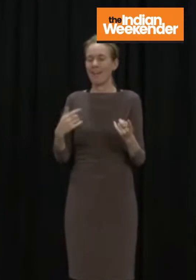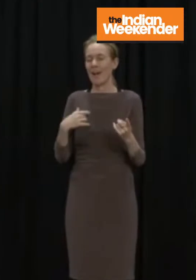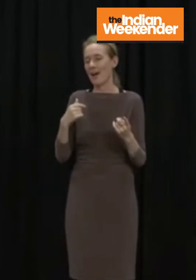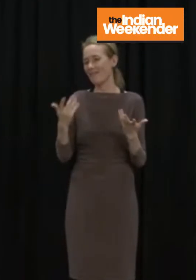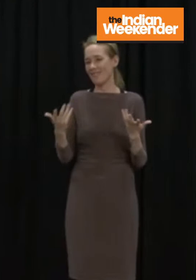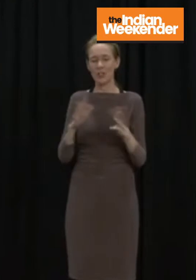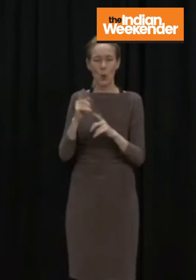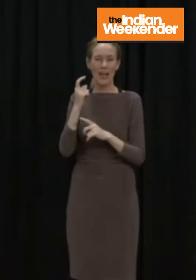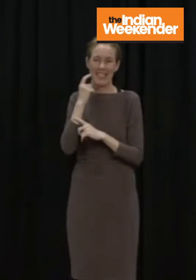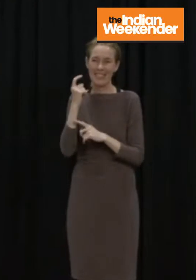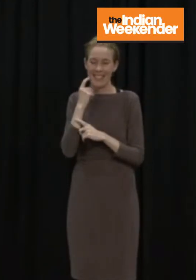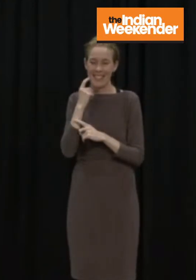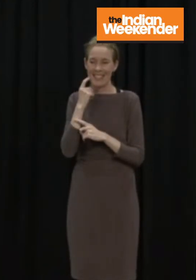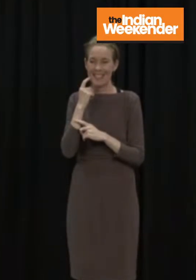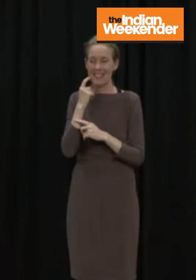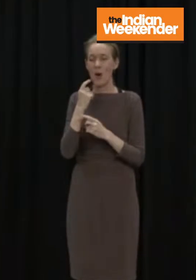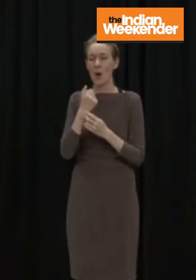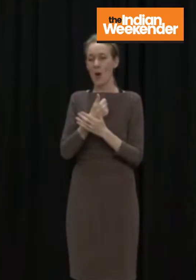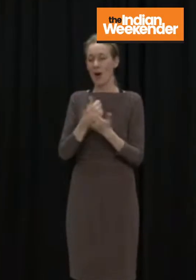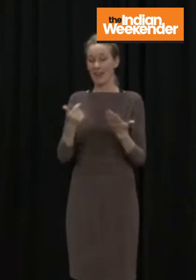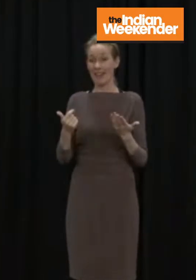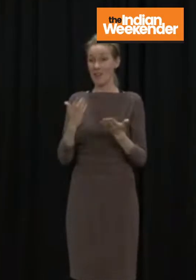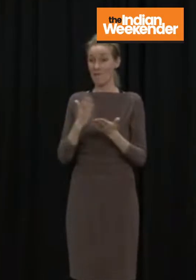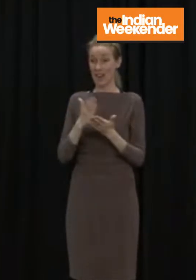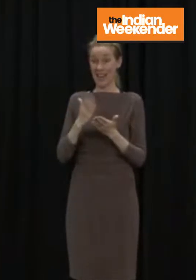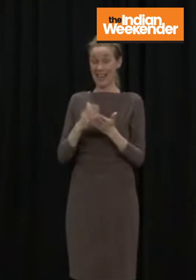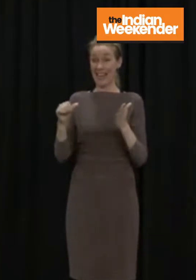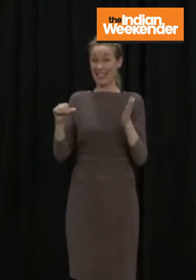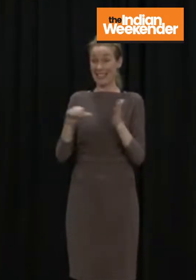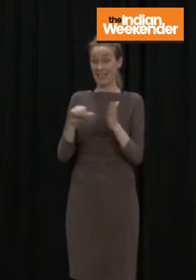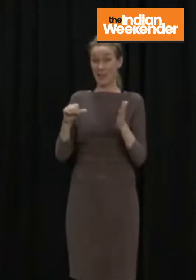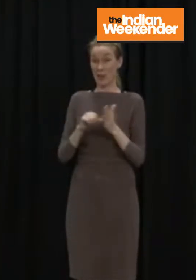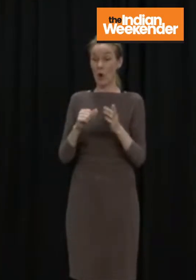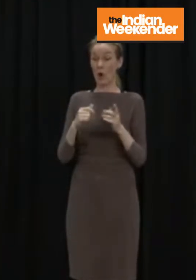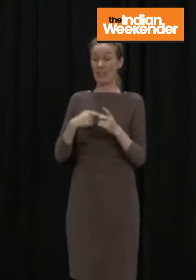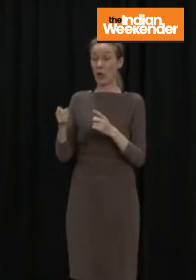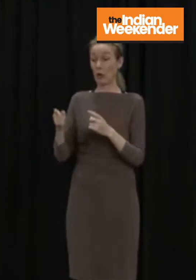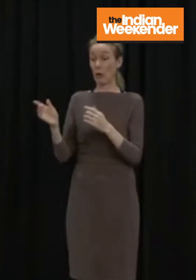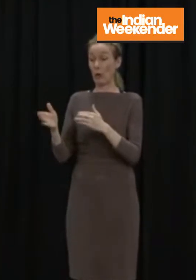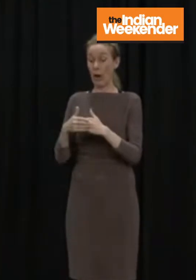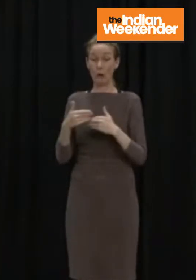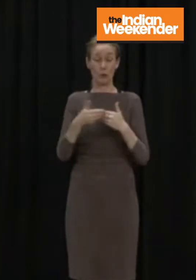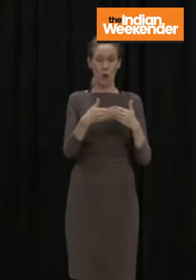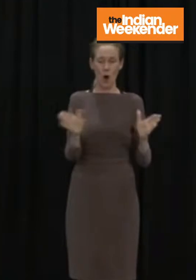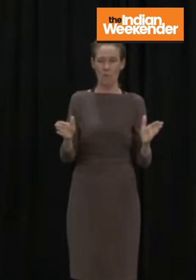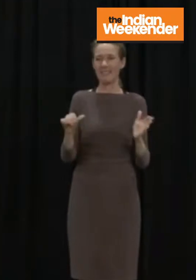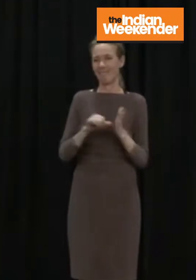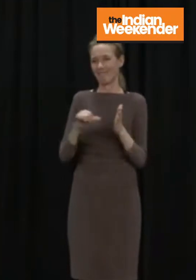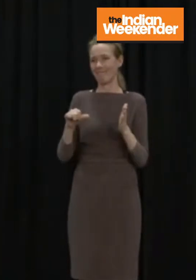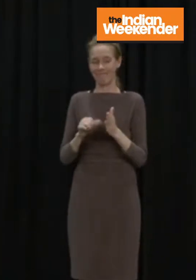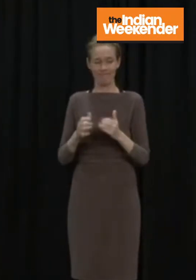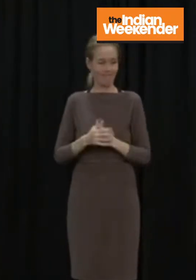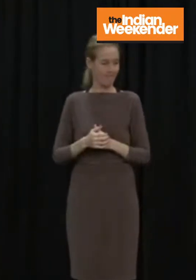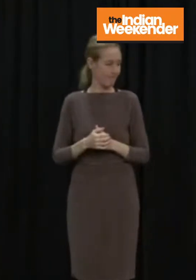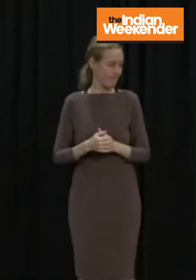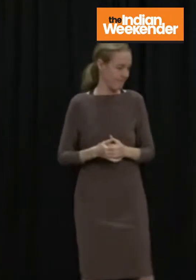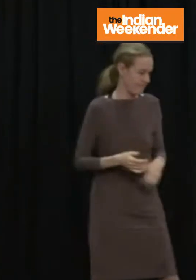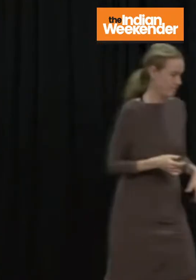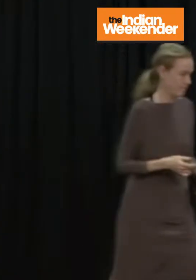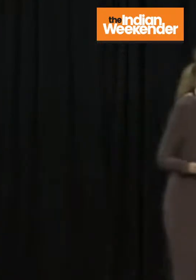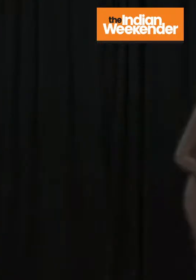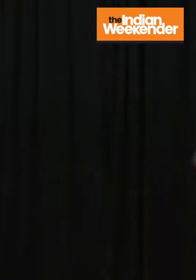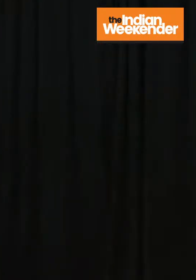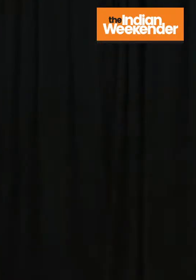There's not necessarily ever any completely clear, neat, easy way to draw that line. Just going back to the Northland GP,